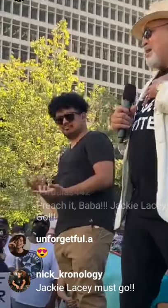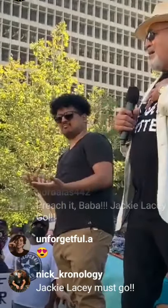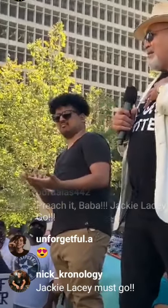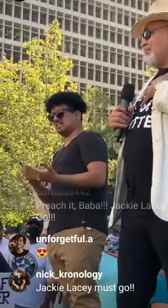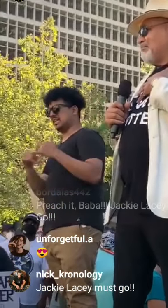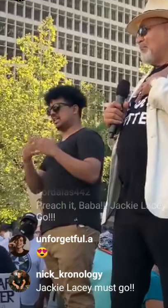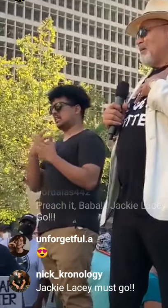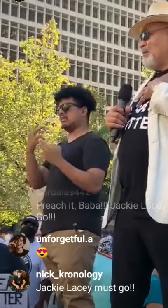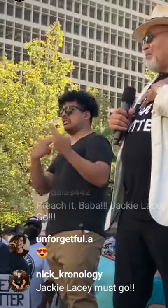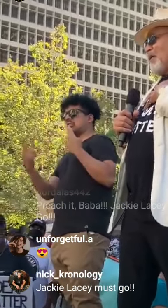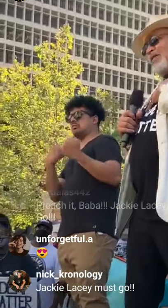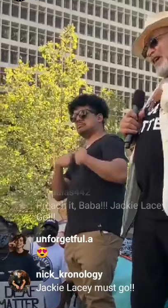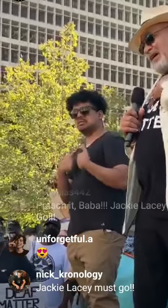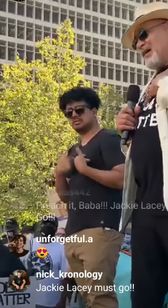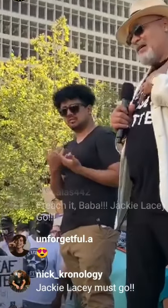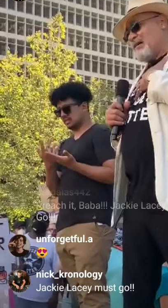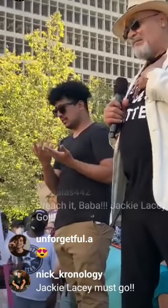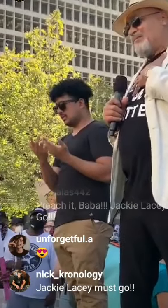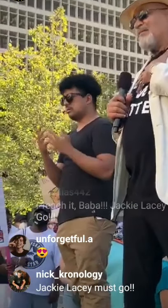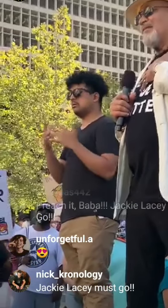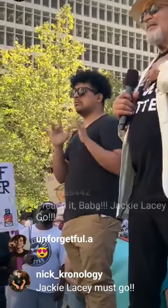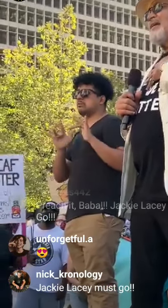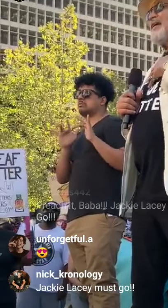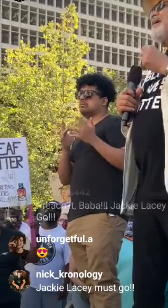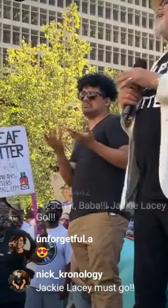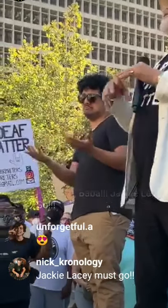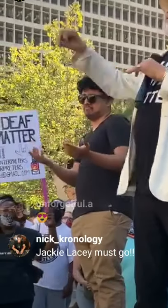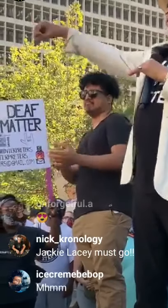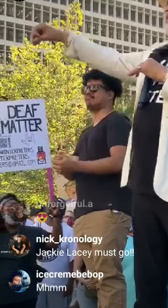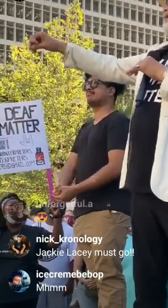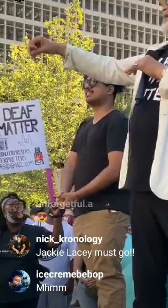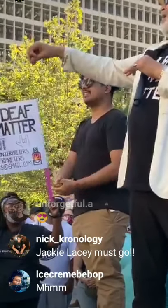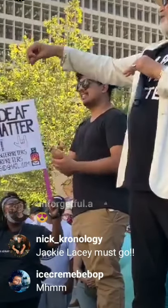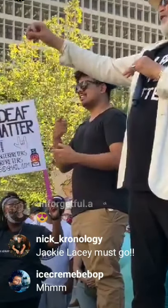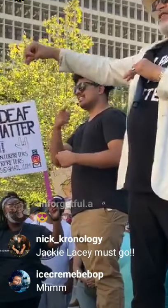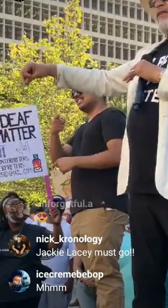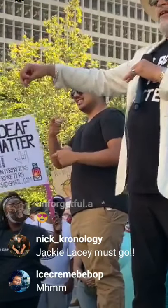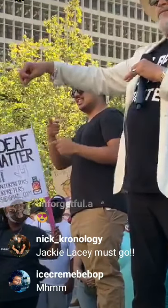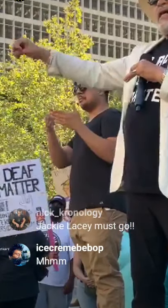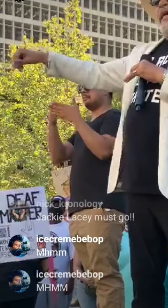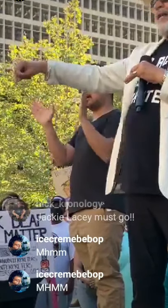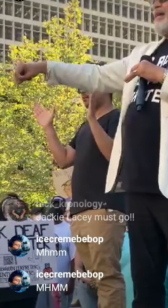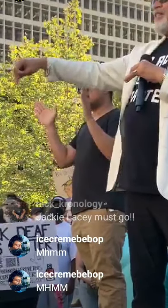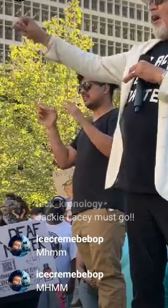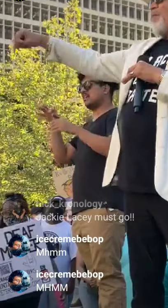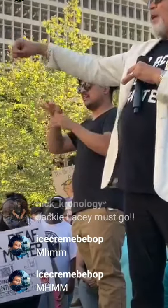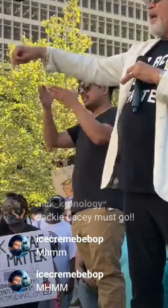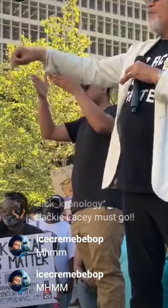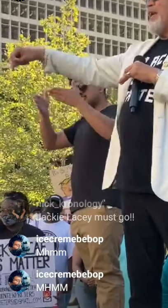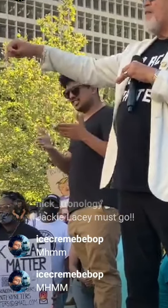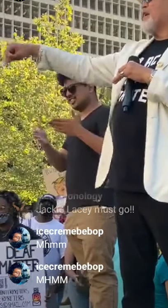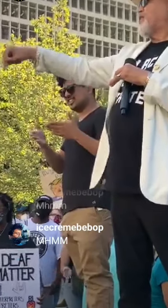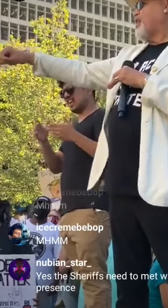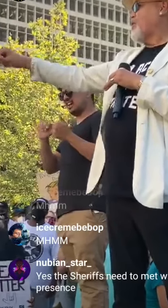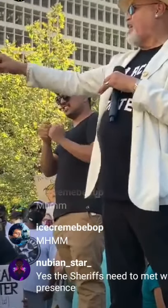They yell at me. Poor thing. She's a public official. Fuck that. She ought to